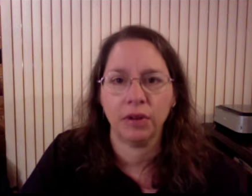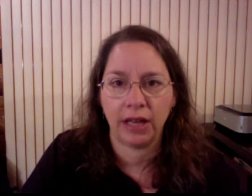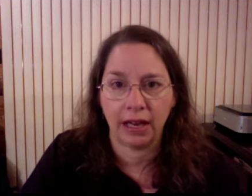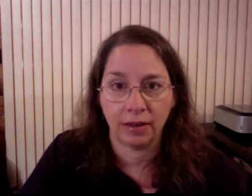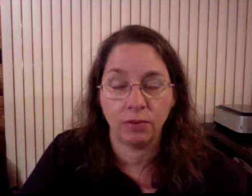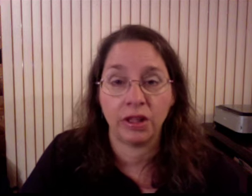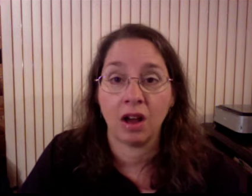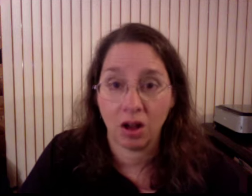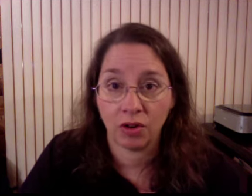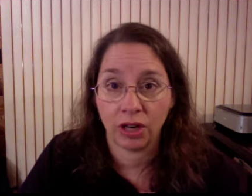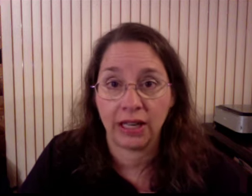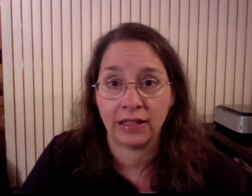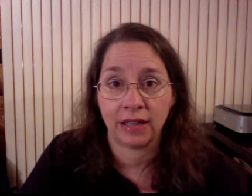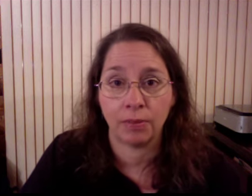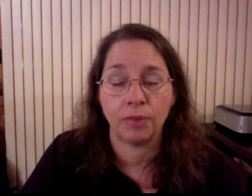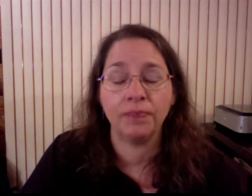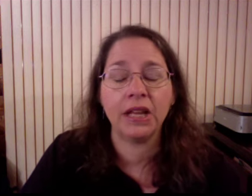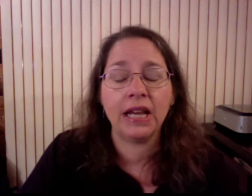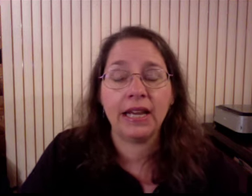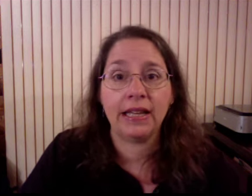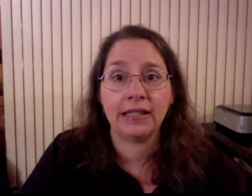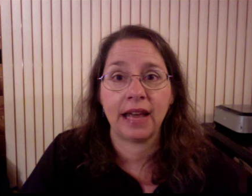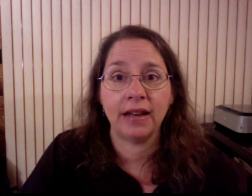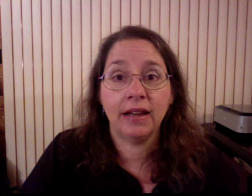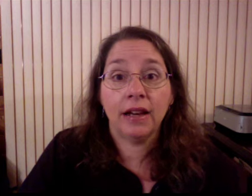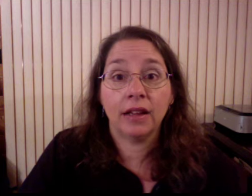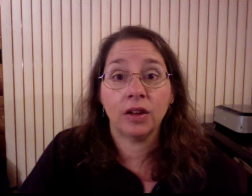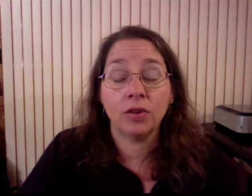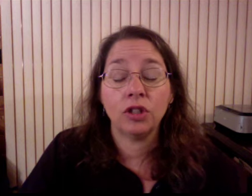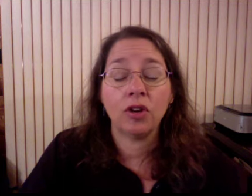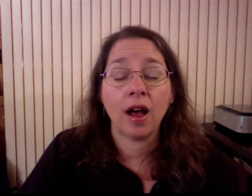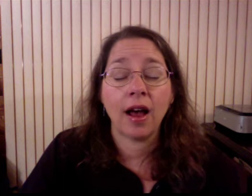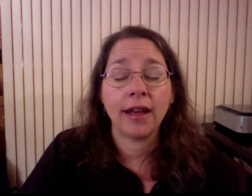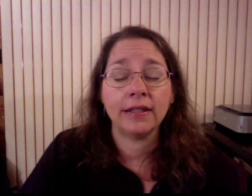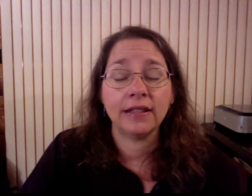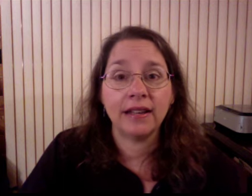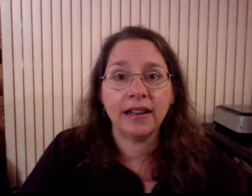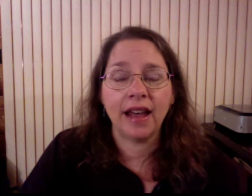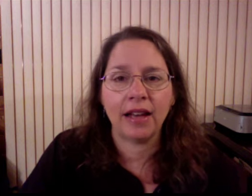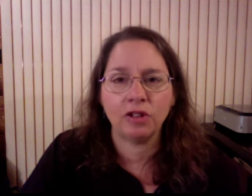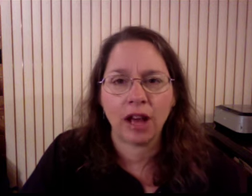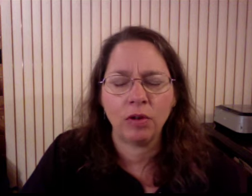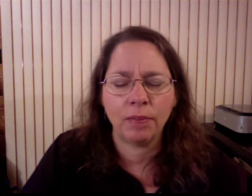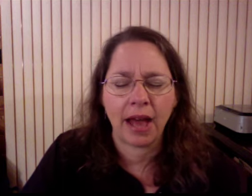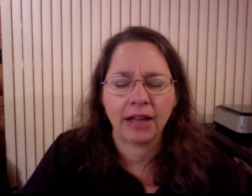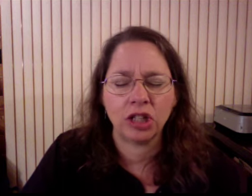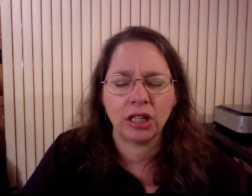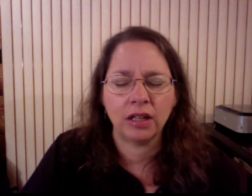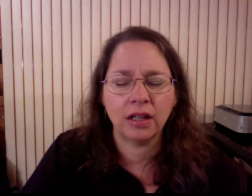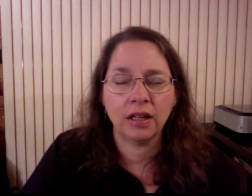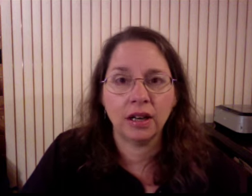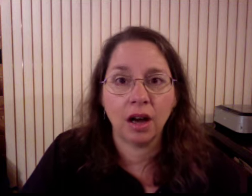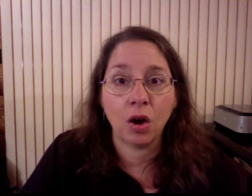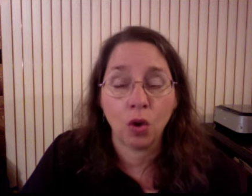communicate it with a concrete example. He said, close your eyes and try to imagine a